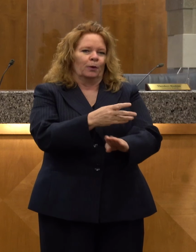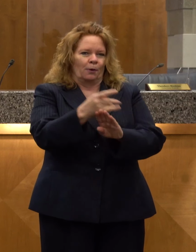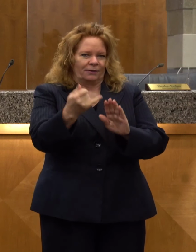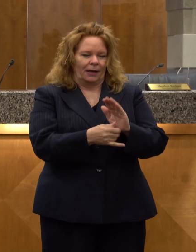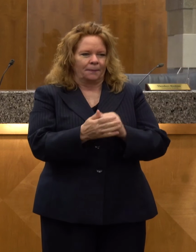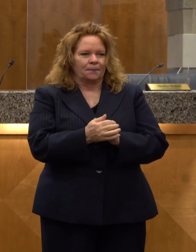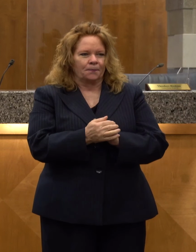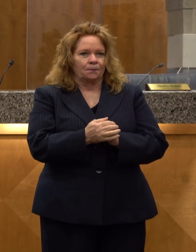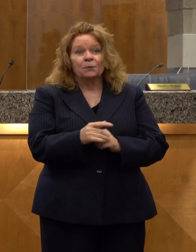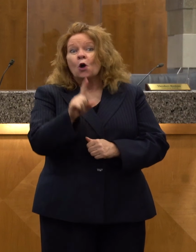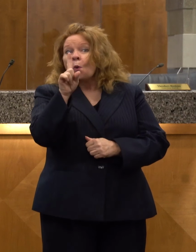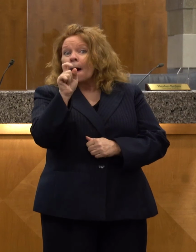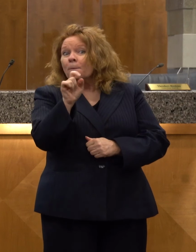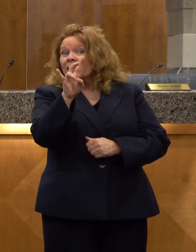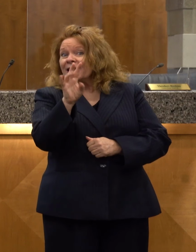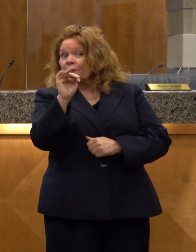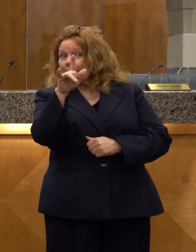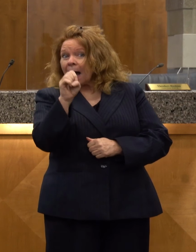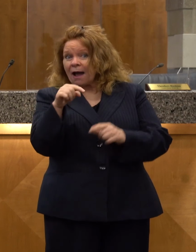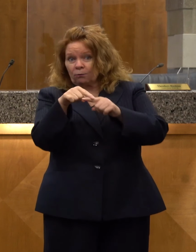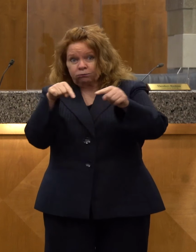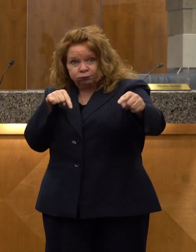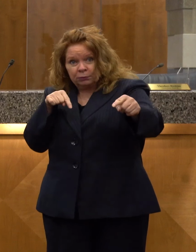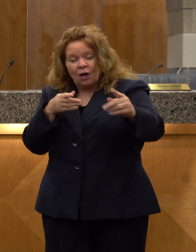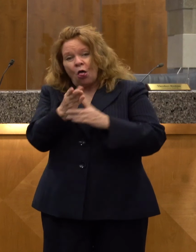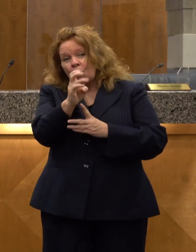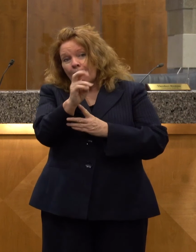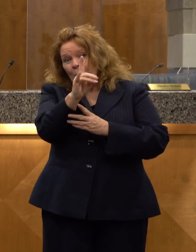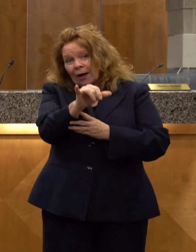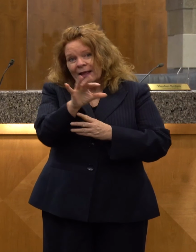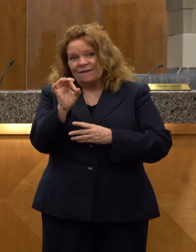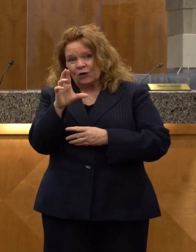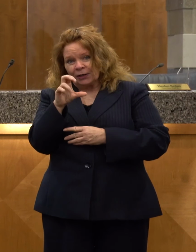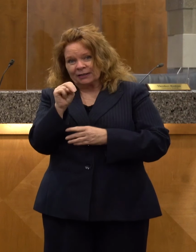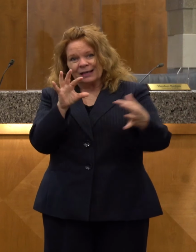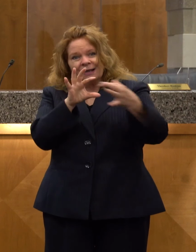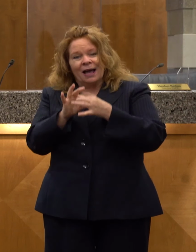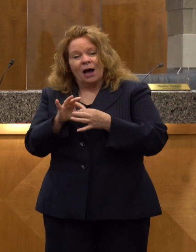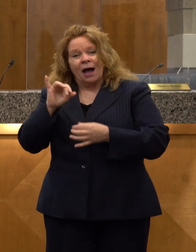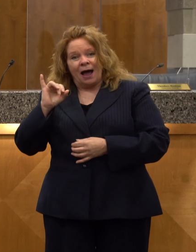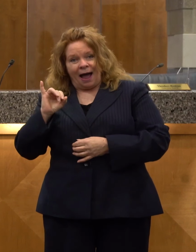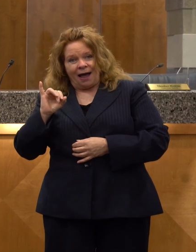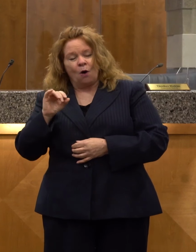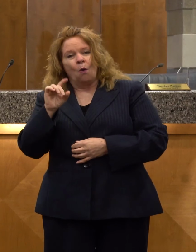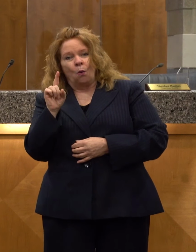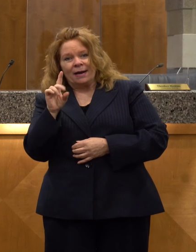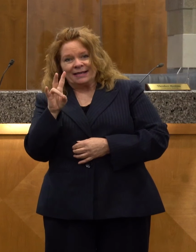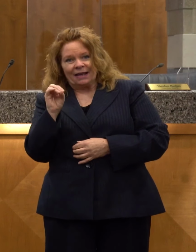The 1.7-mile stretch runs through Berkeley and Ferguson and connects I-170 to North Florissant